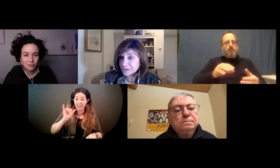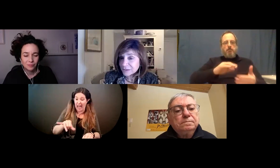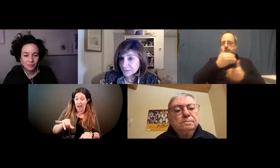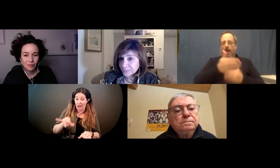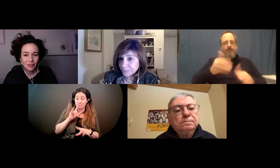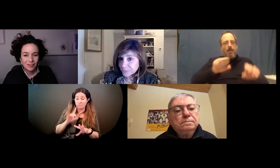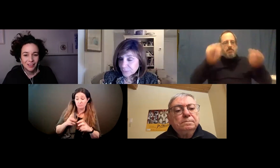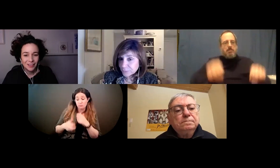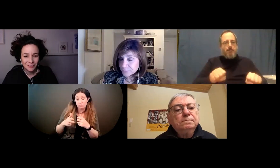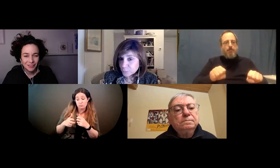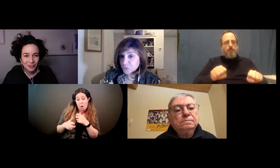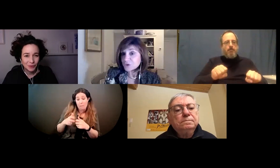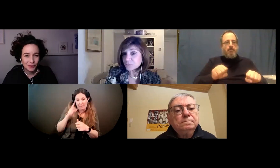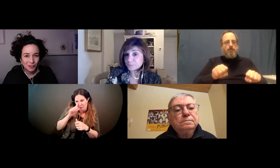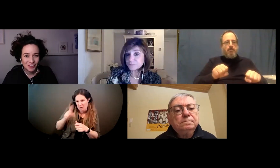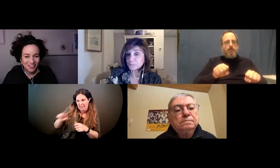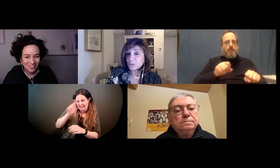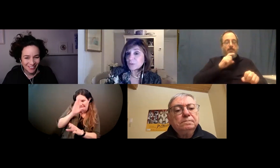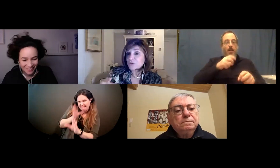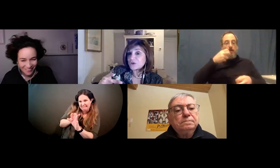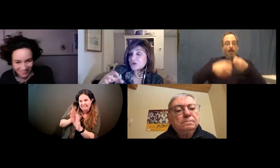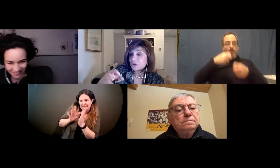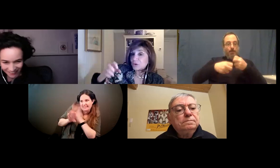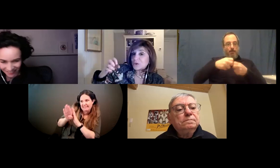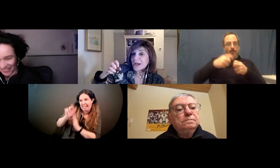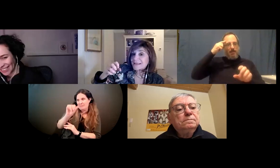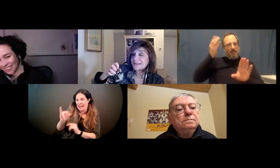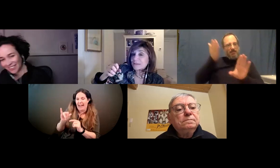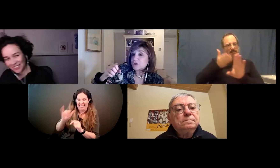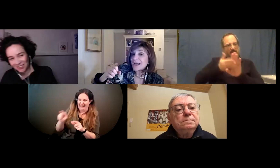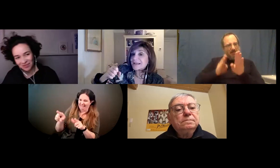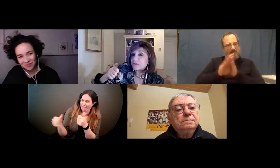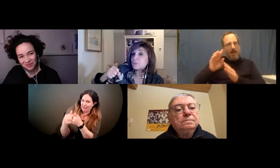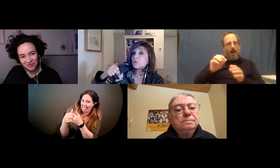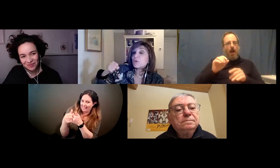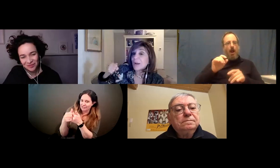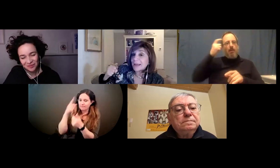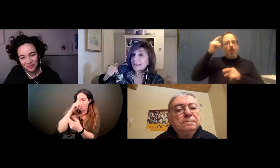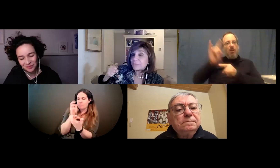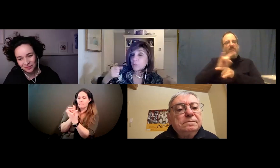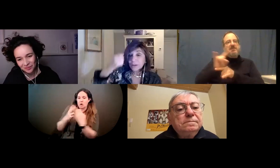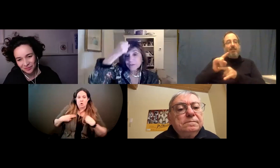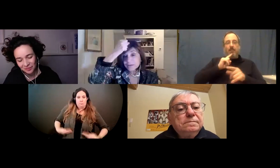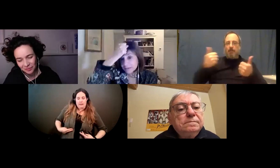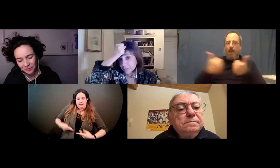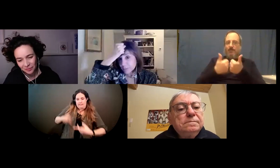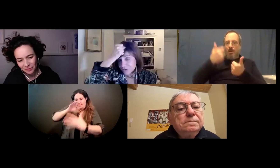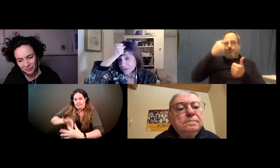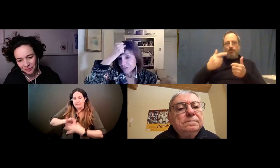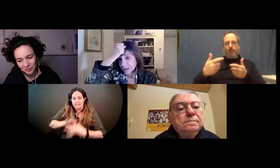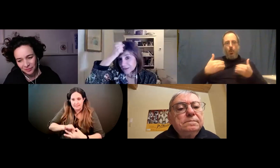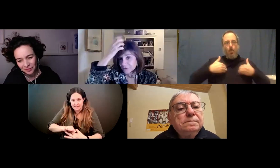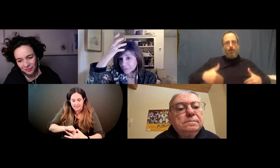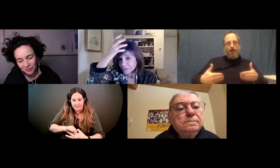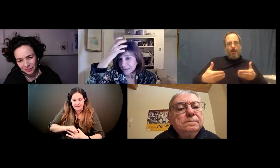model. Thank you so much. Which has to move away from, well, there's a little person